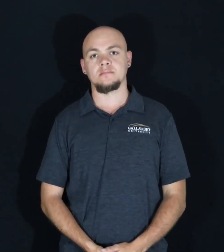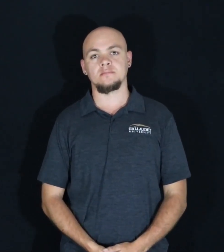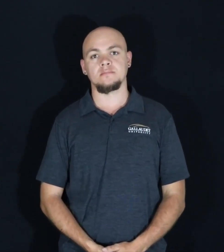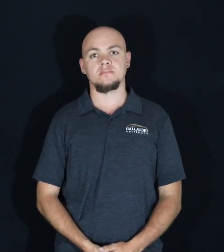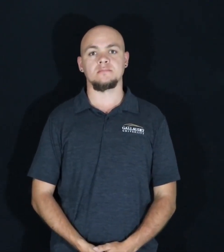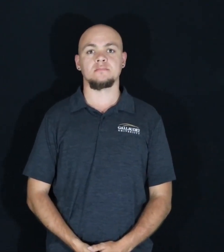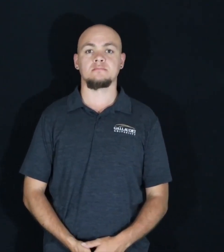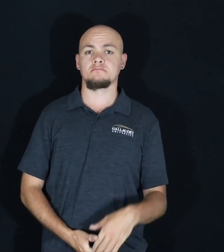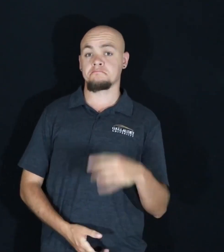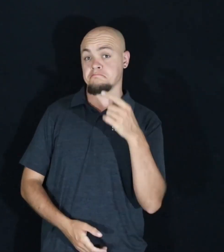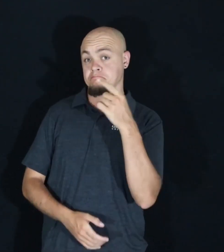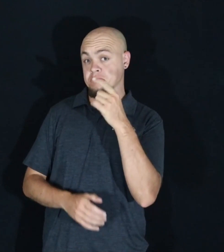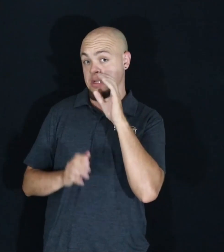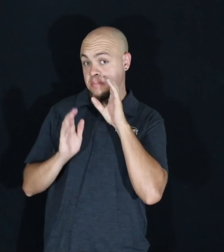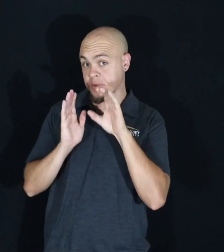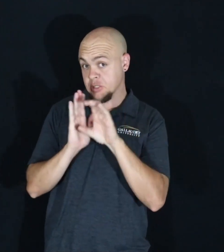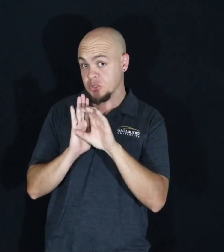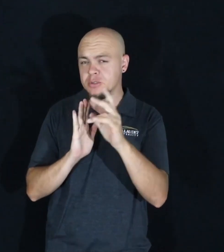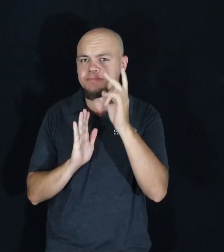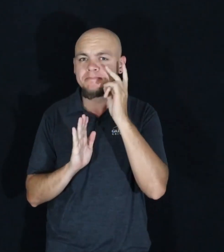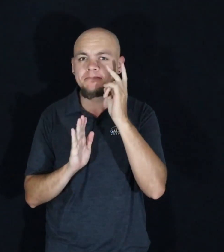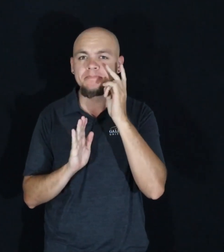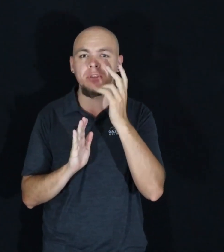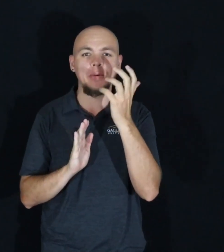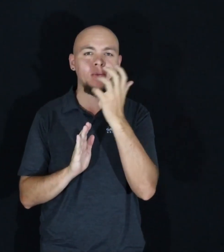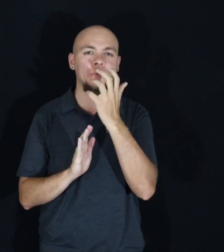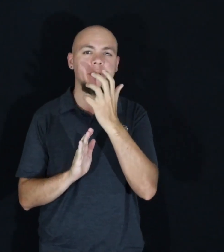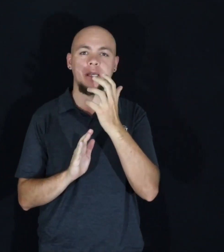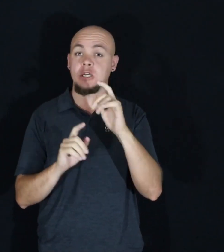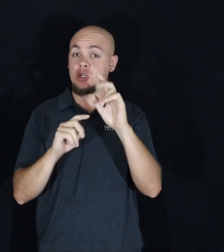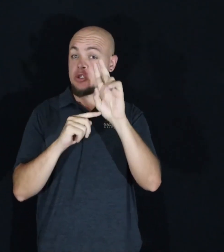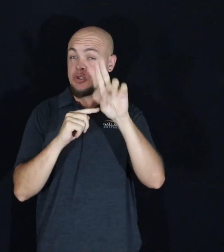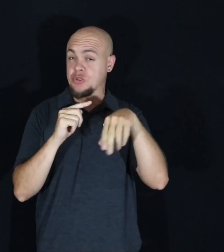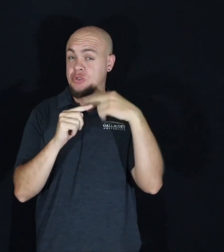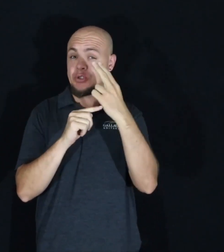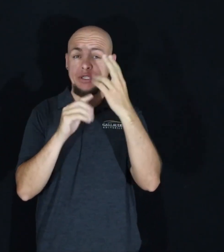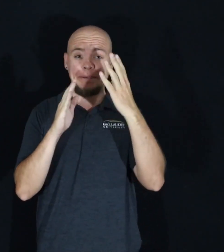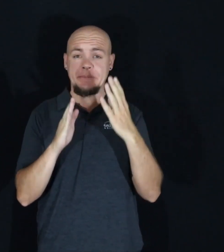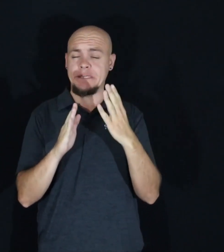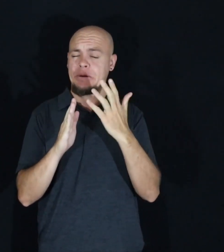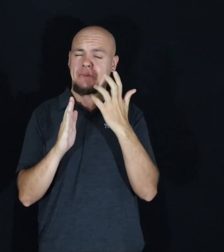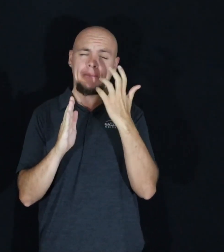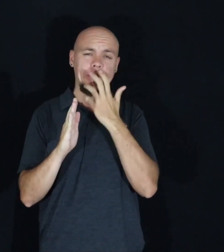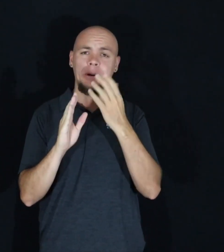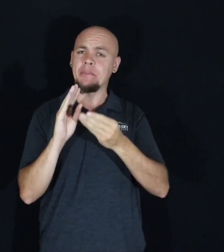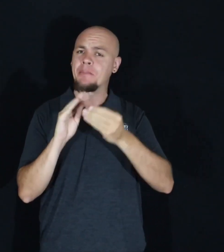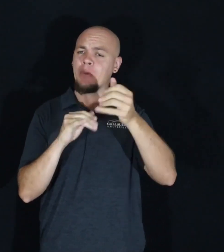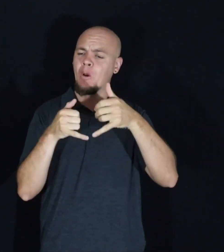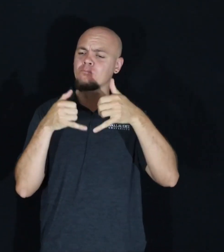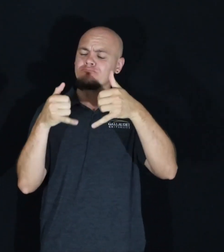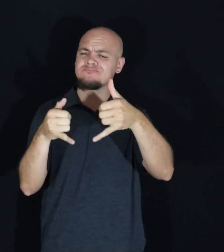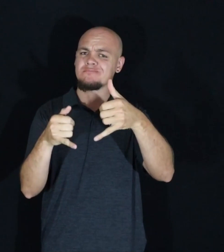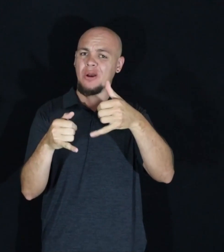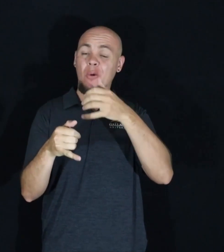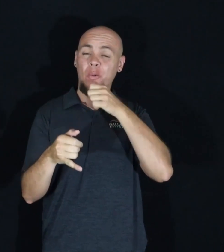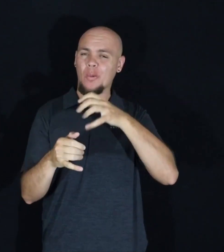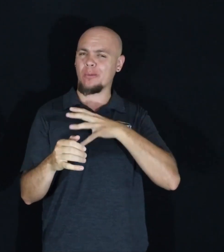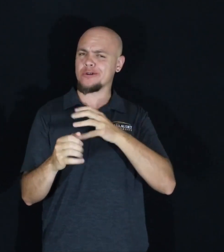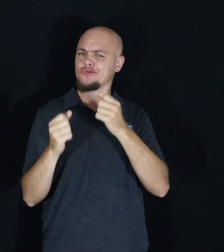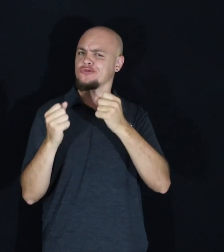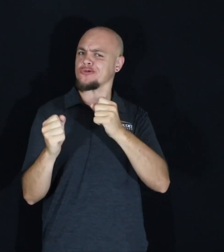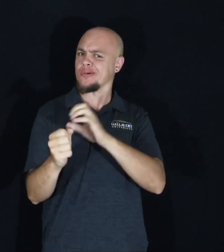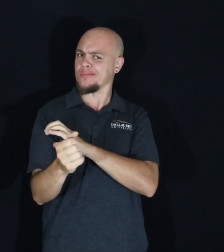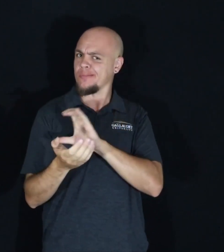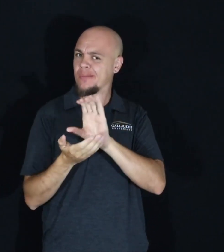When you look at this picture, you see the most decorated female gymnast in the world and a strong, empowered woman. But Simone